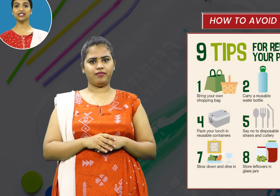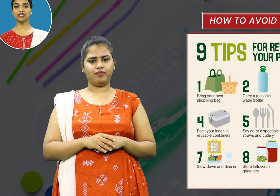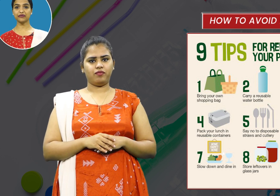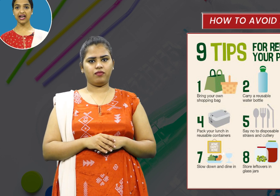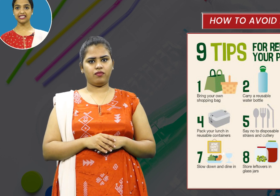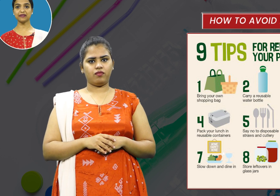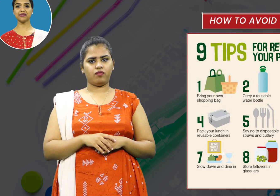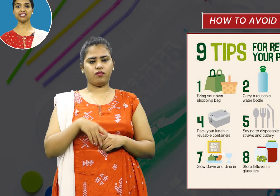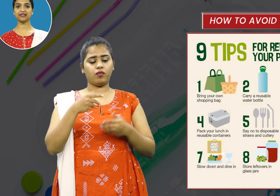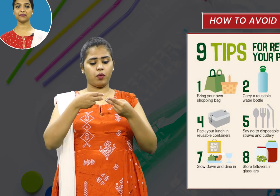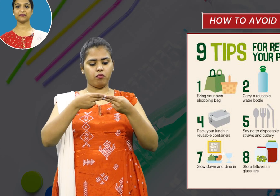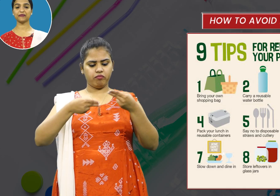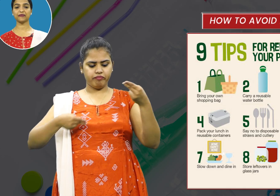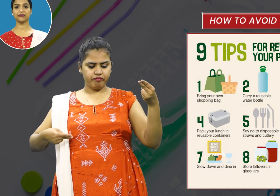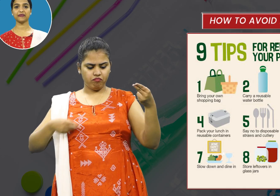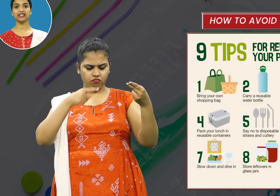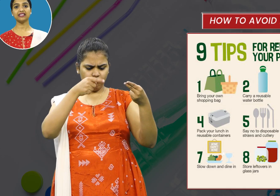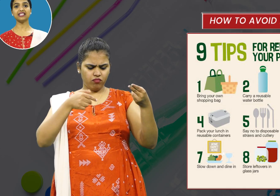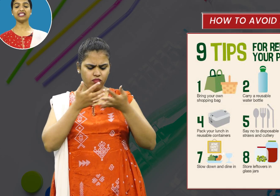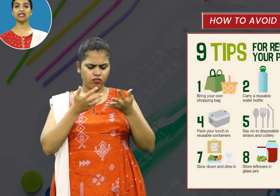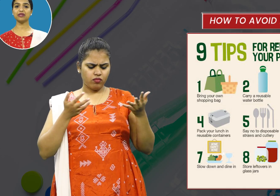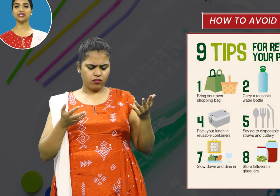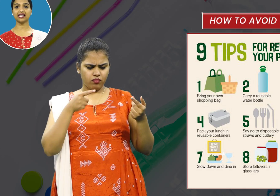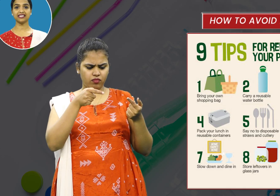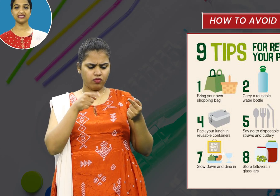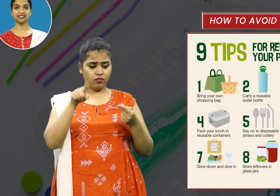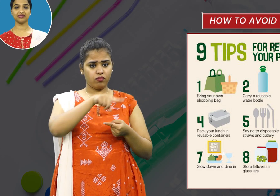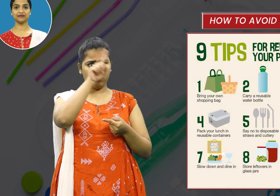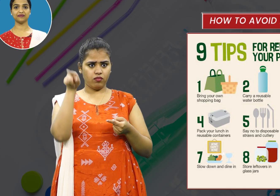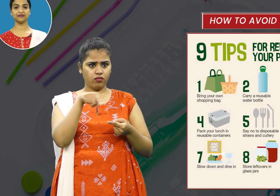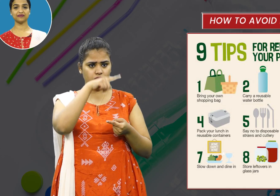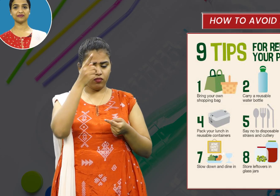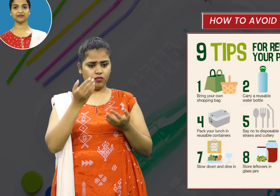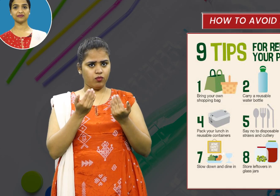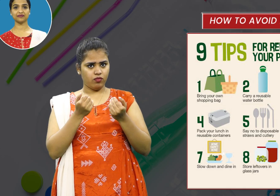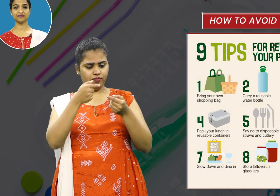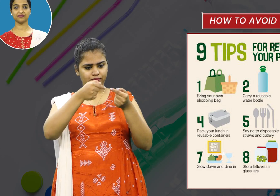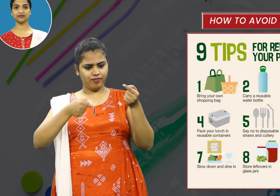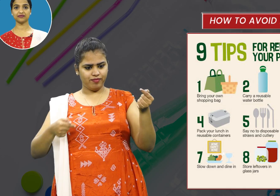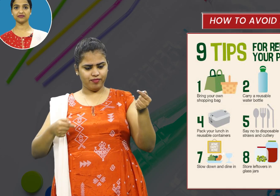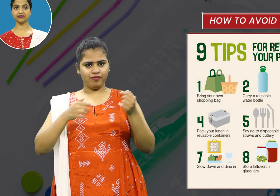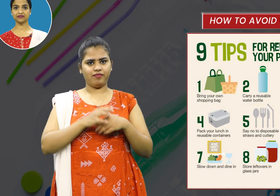Make a list of items that can be recycled.